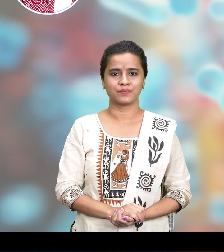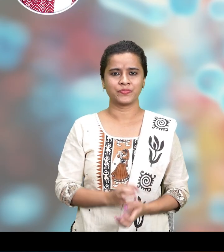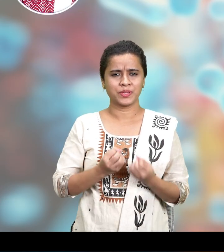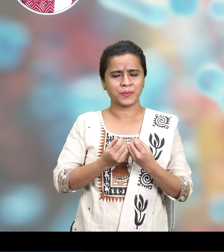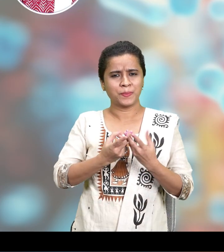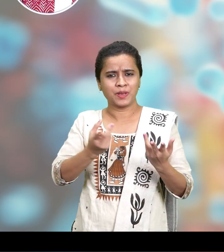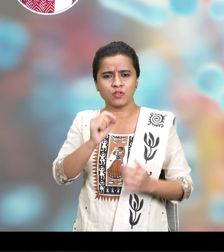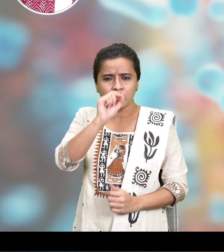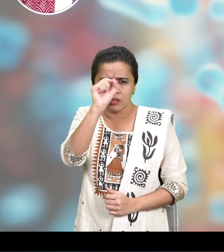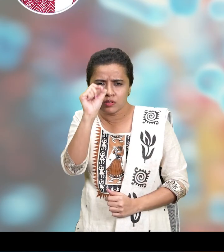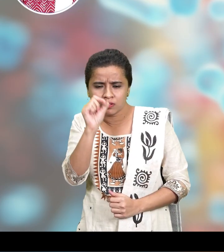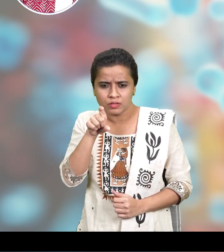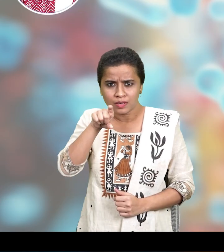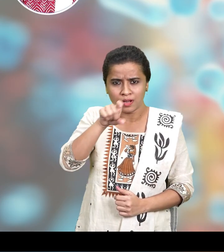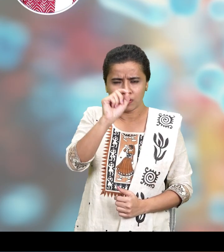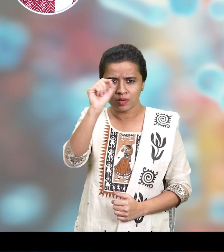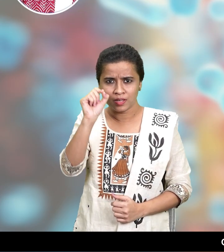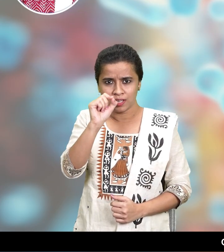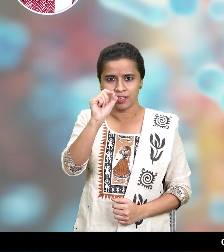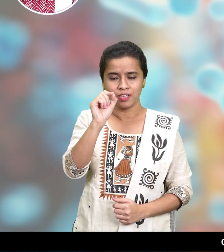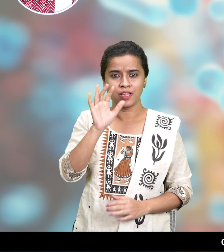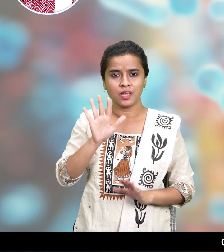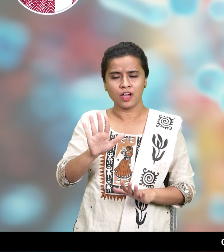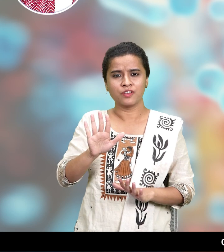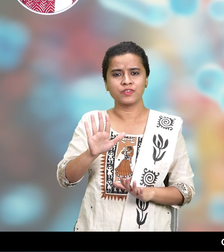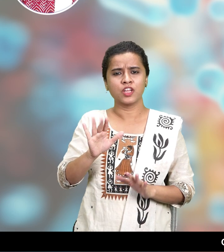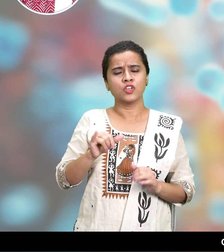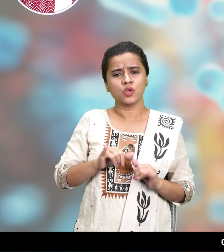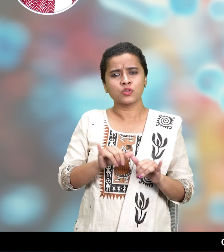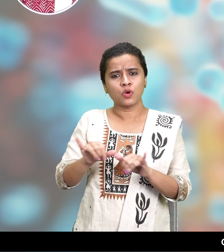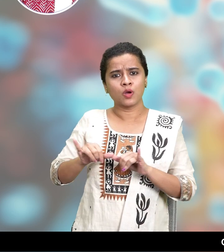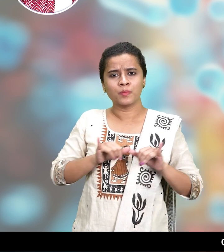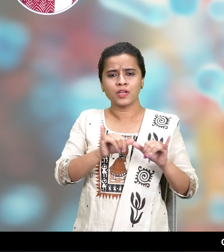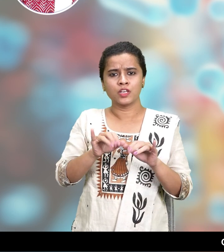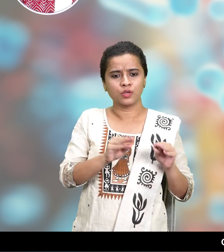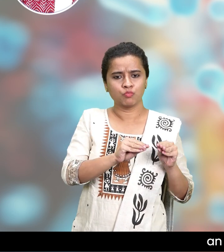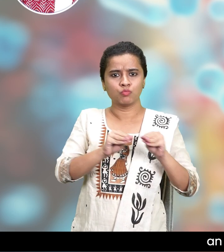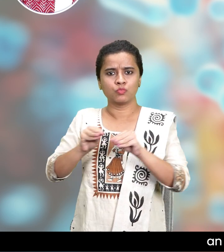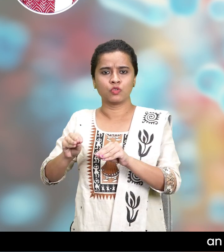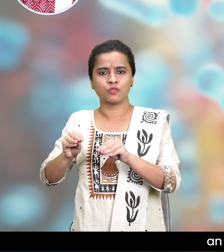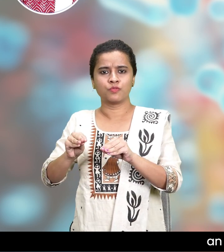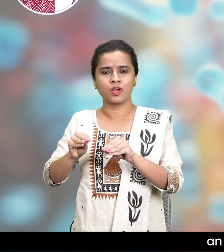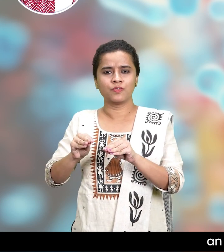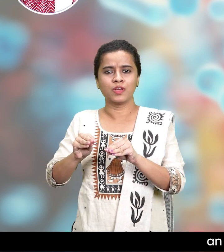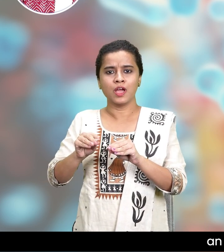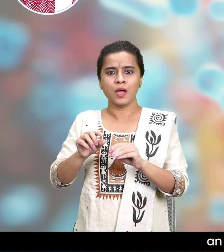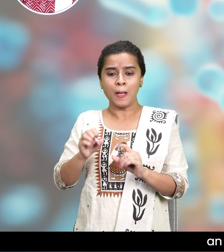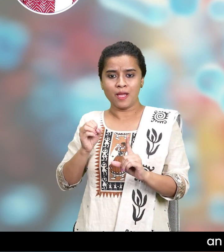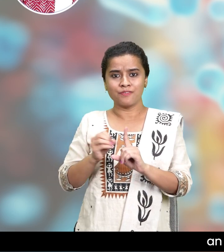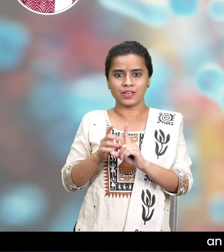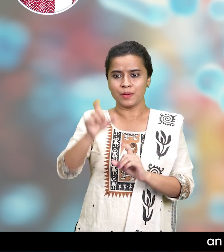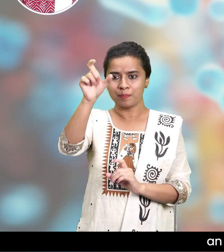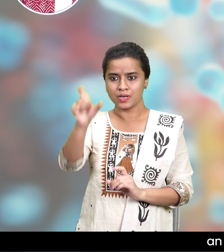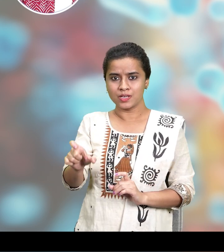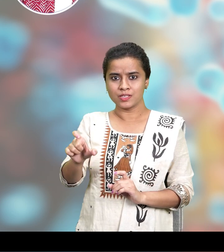Many microbial agents can commonly move from an affected person